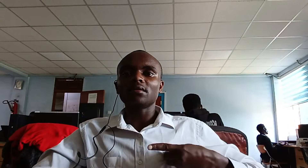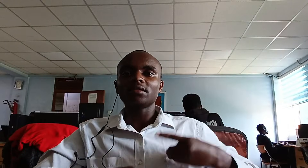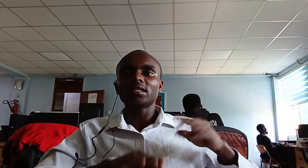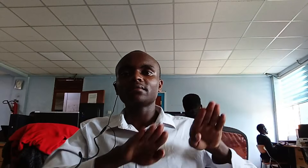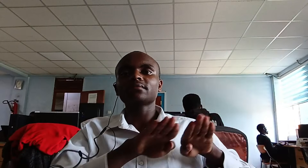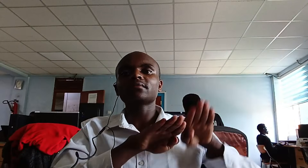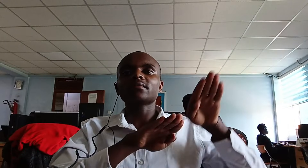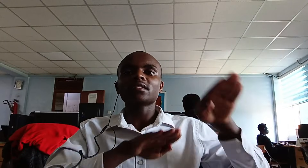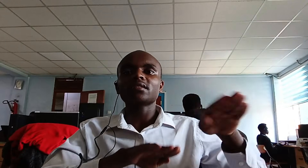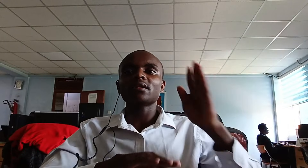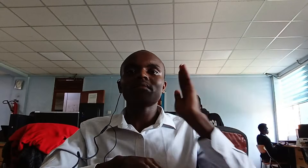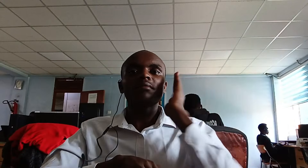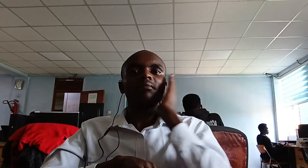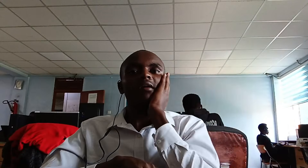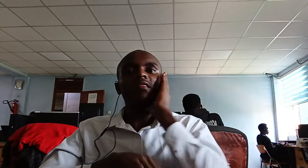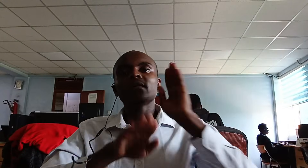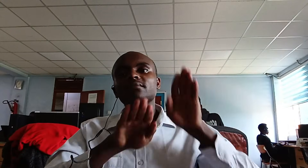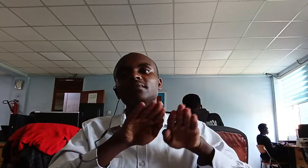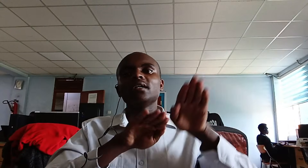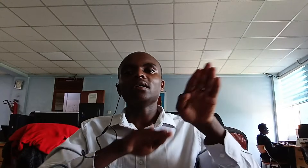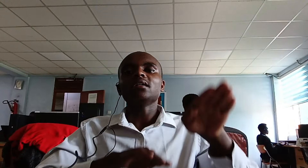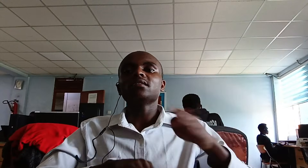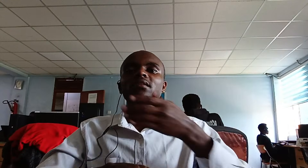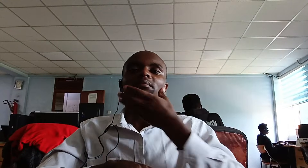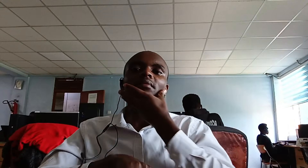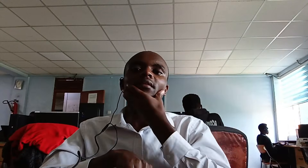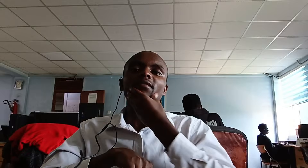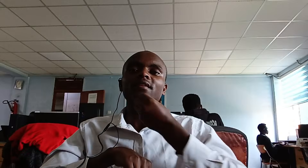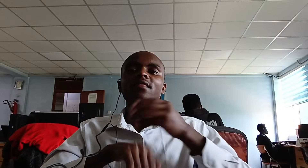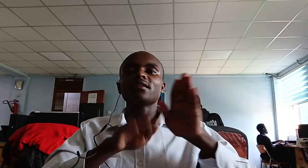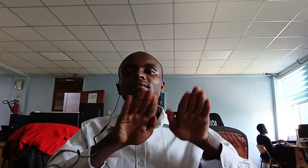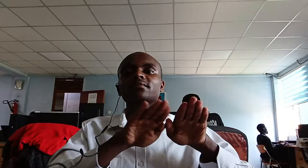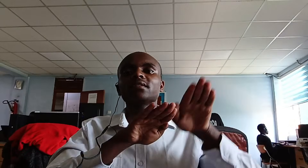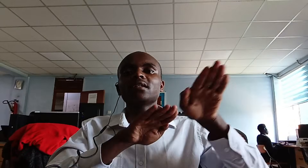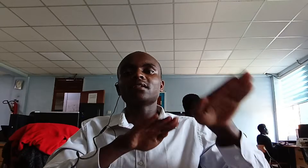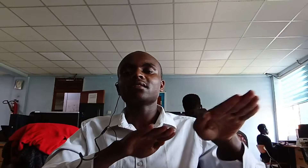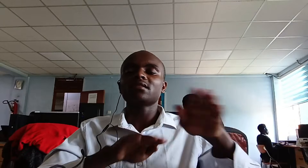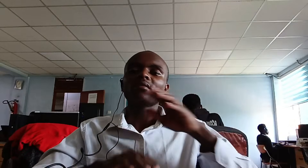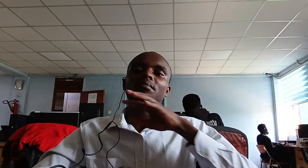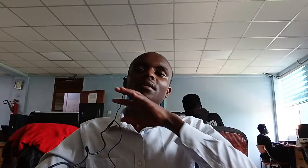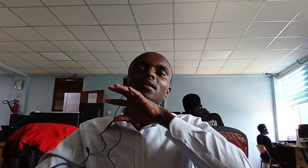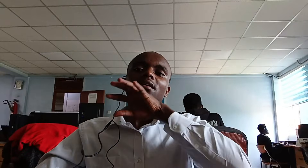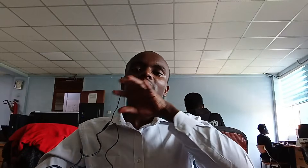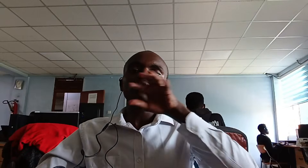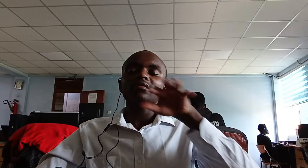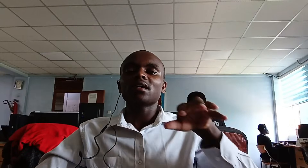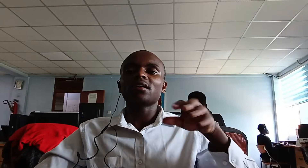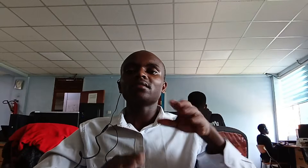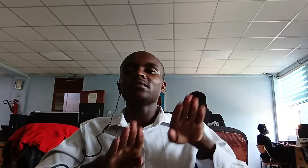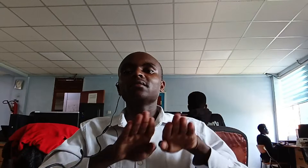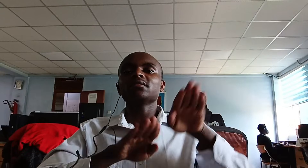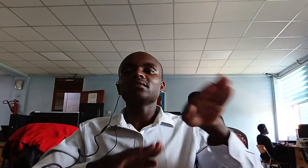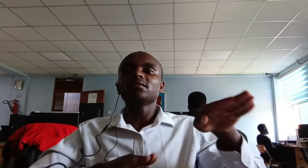daughter, step mother, step father, step son, step